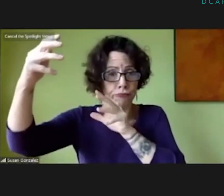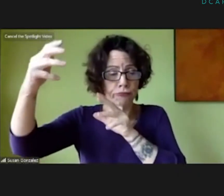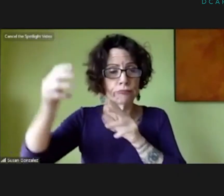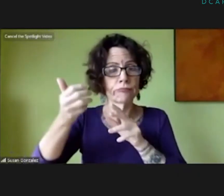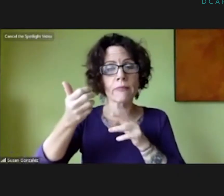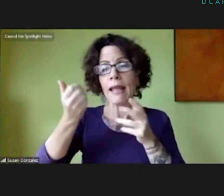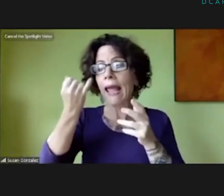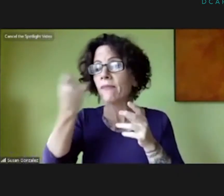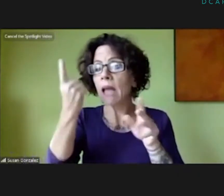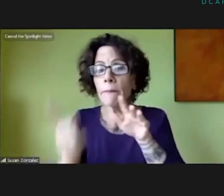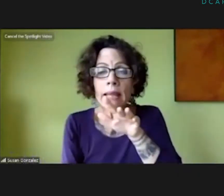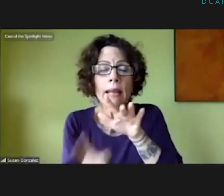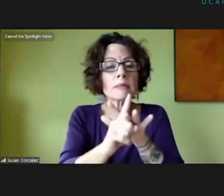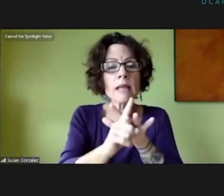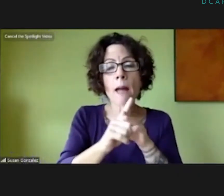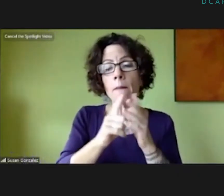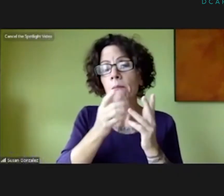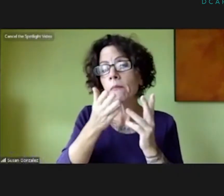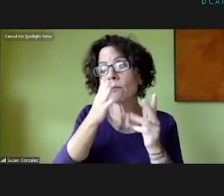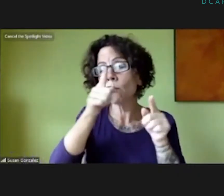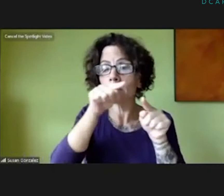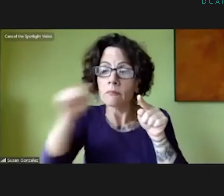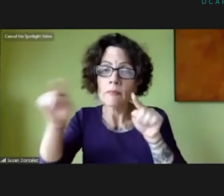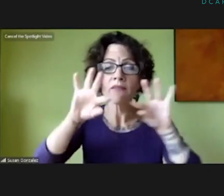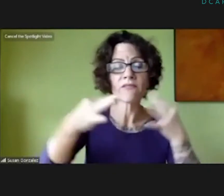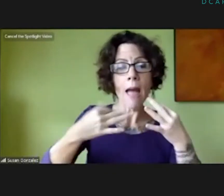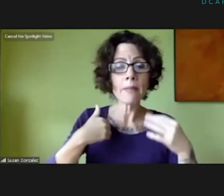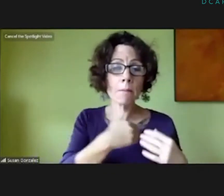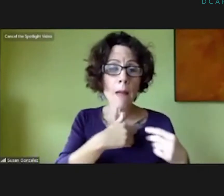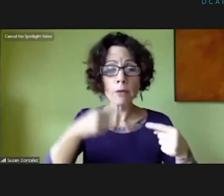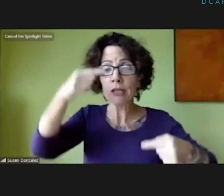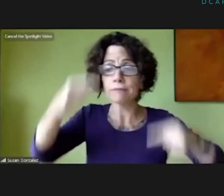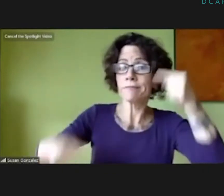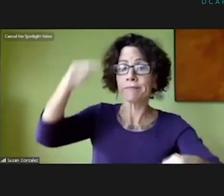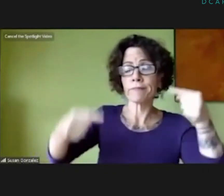has to be the person who can handle any potential